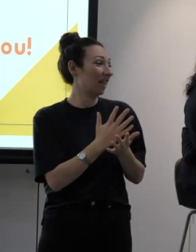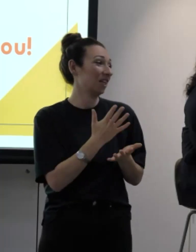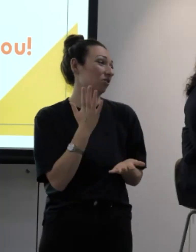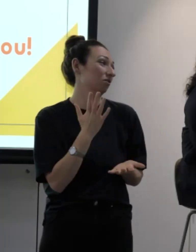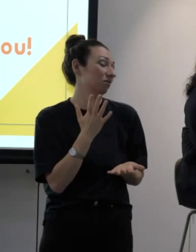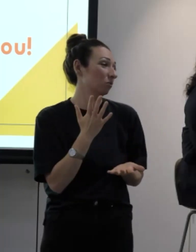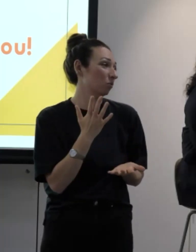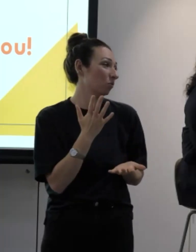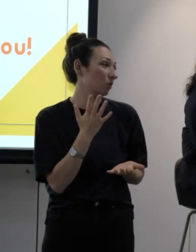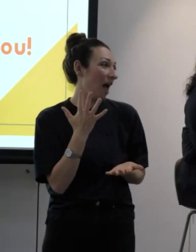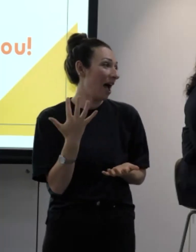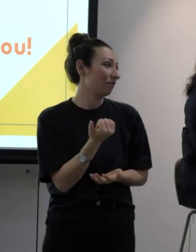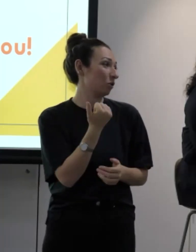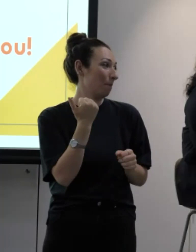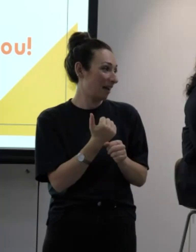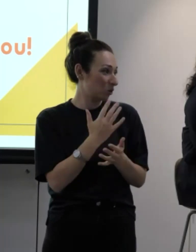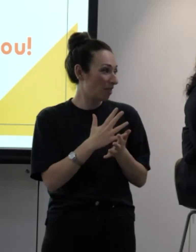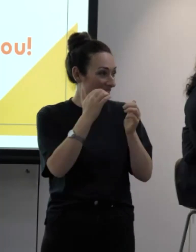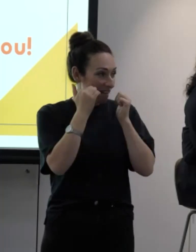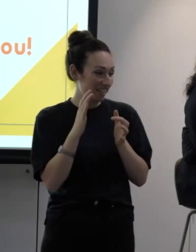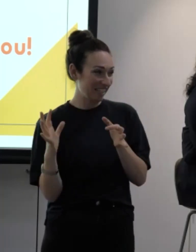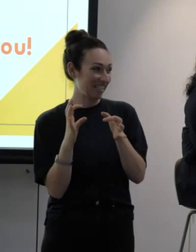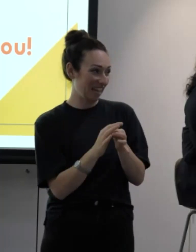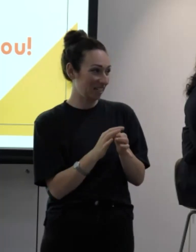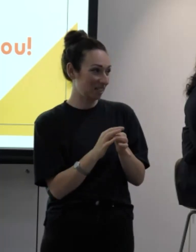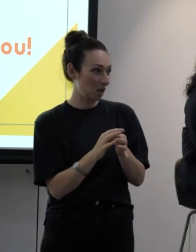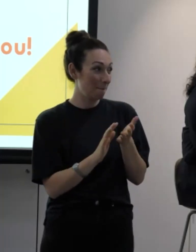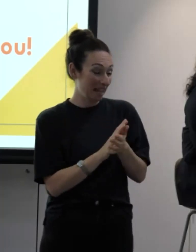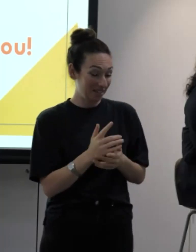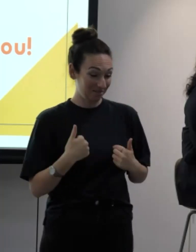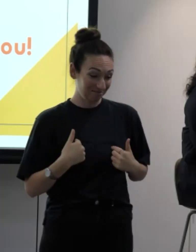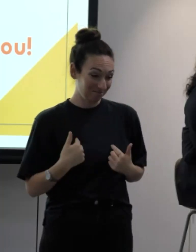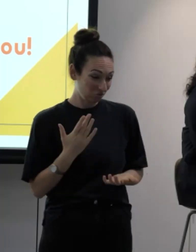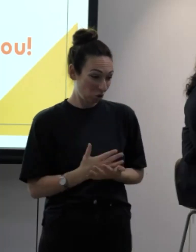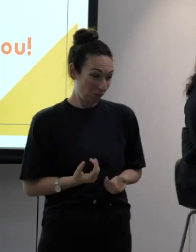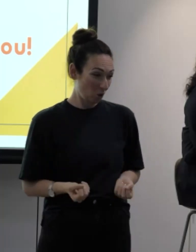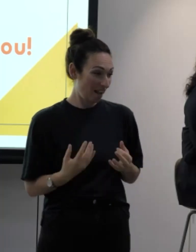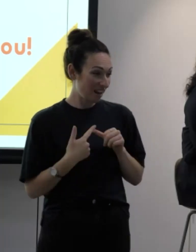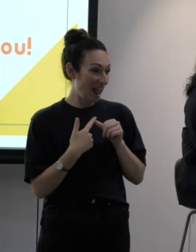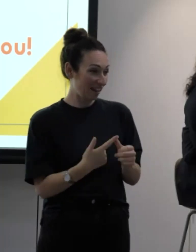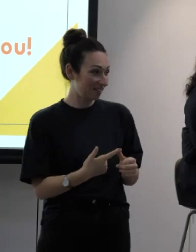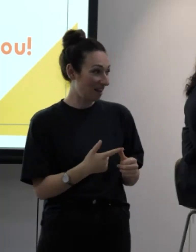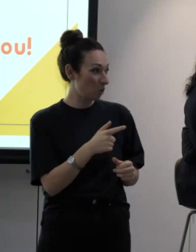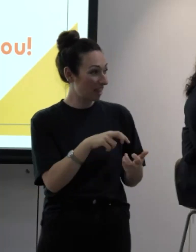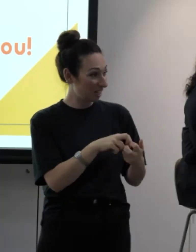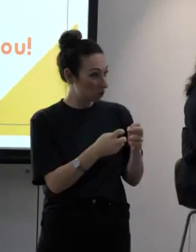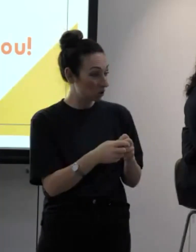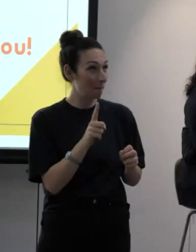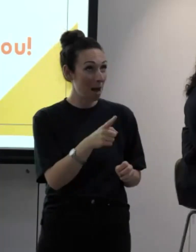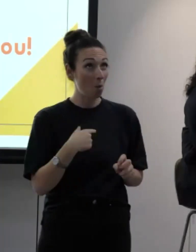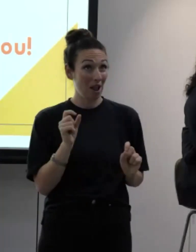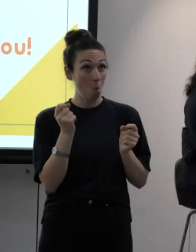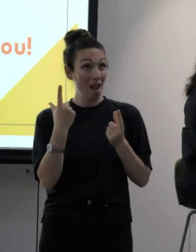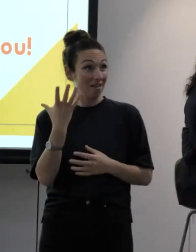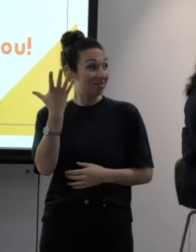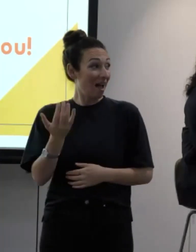saying that, no, we don't have an answer to those issues, but being aware that they're there and understanding why they're